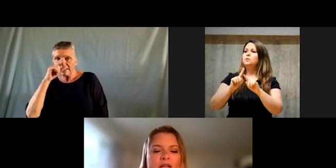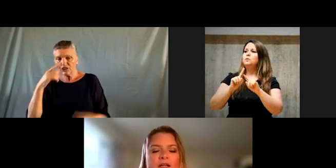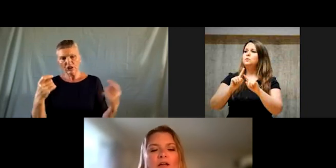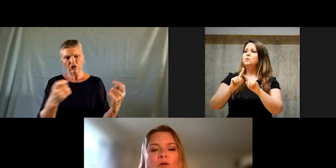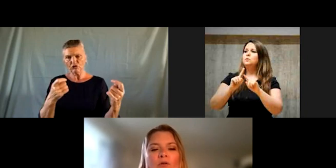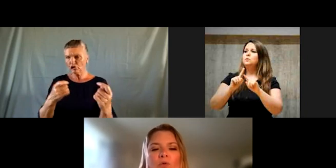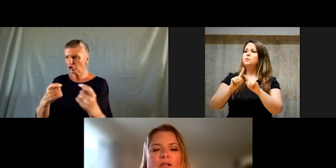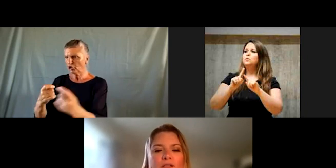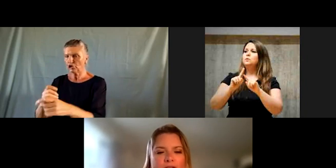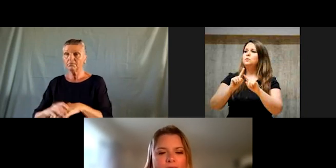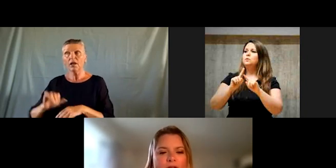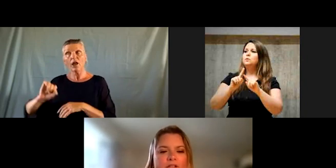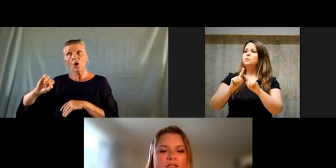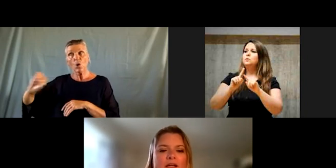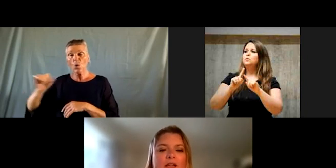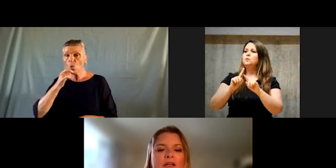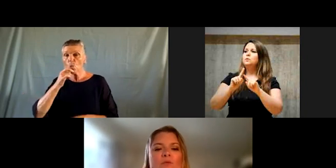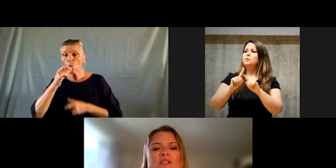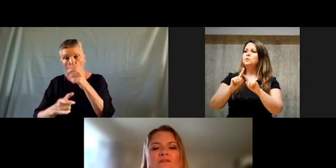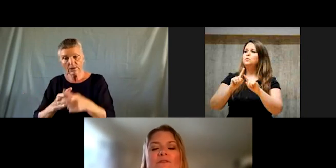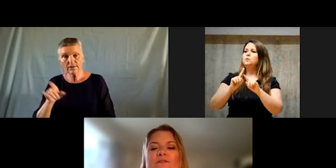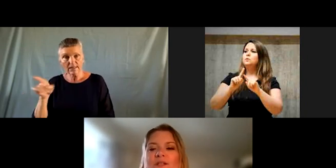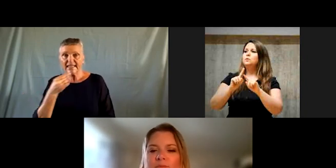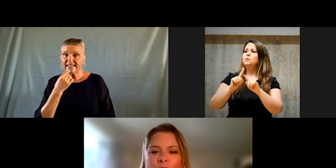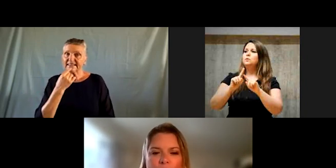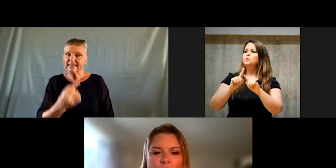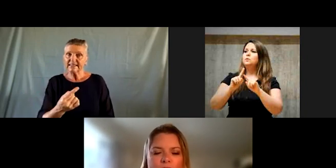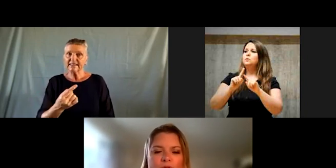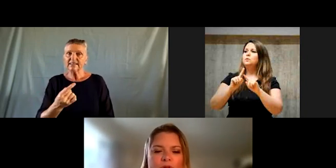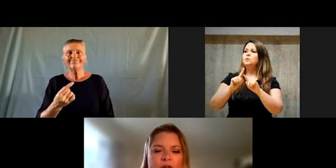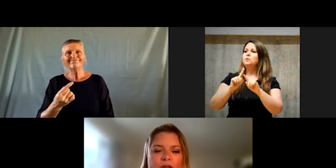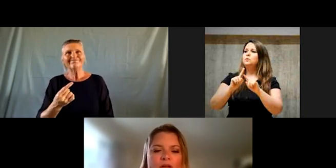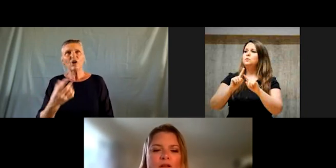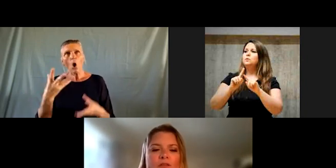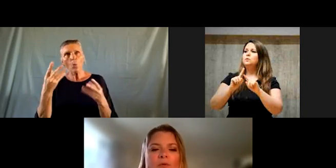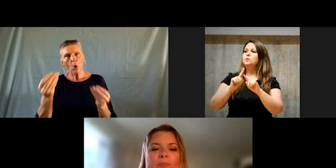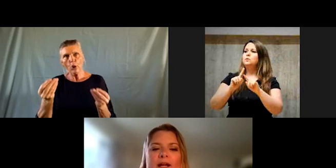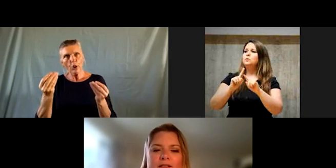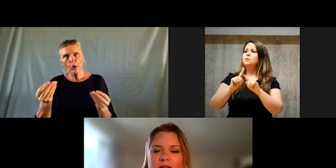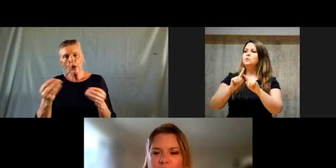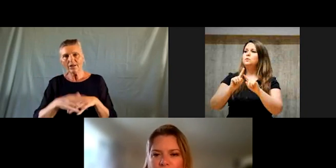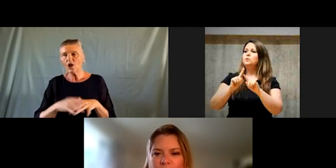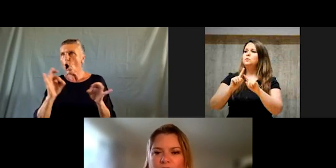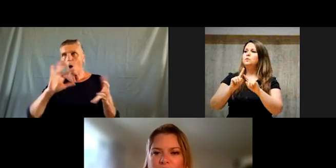changes. In her own words, she said it wasn't feasible, not practical, to do